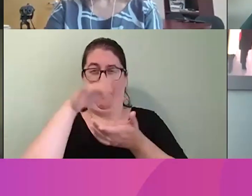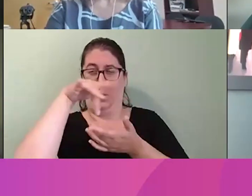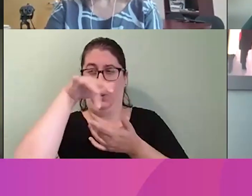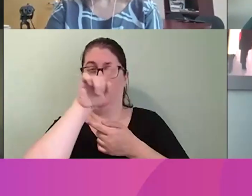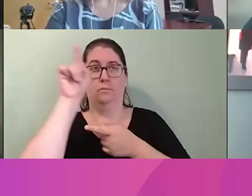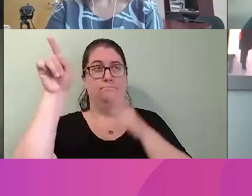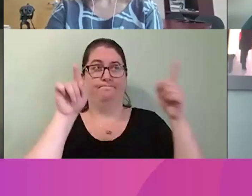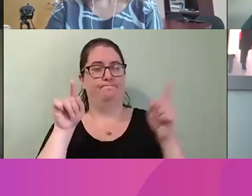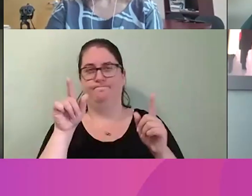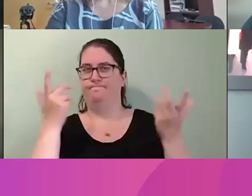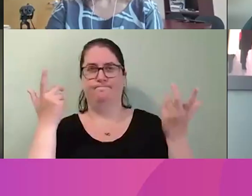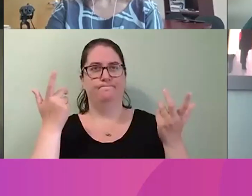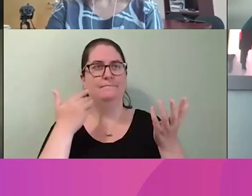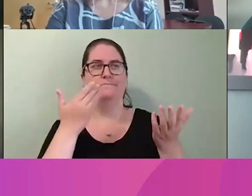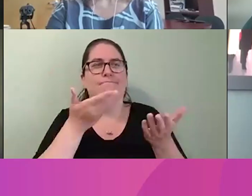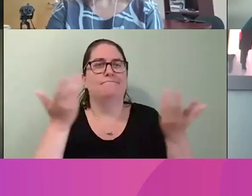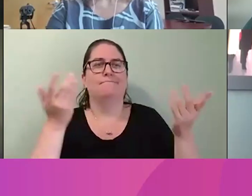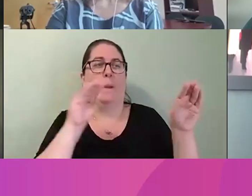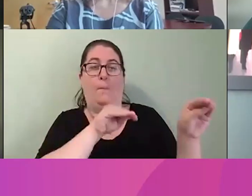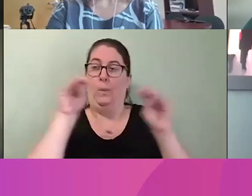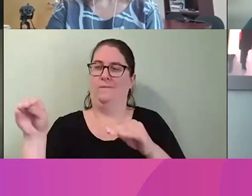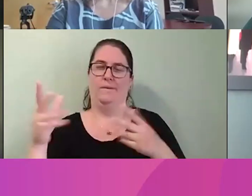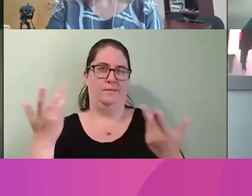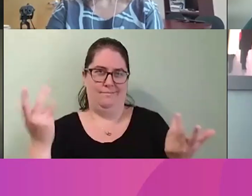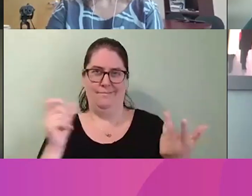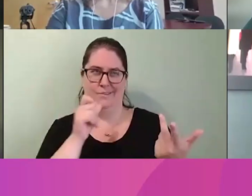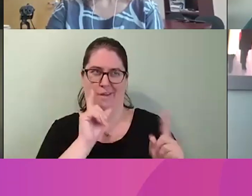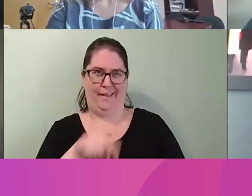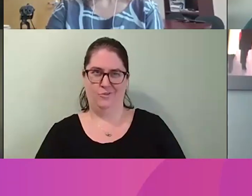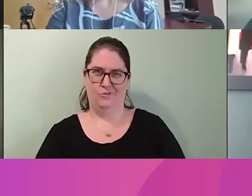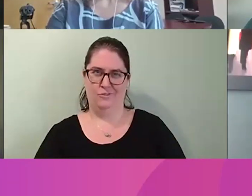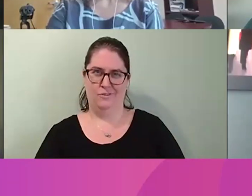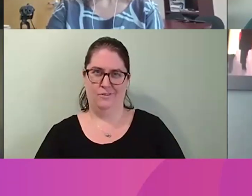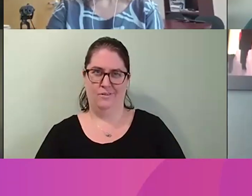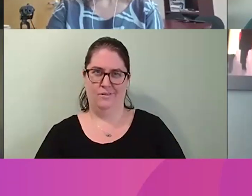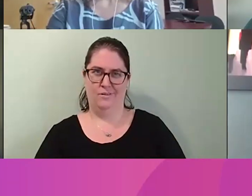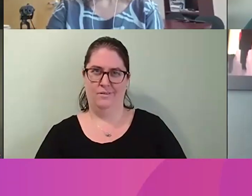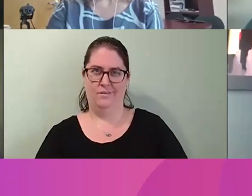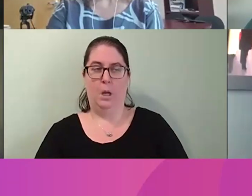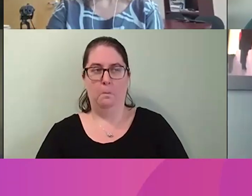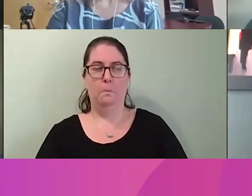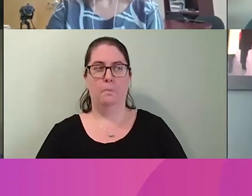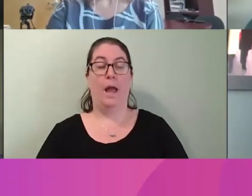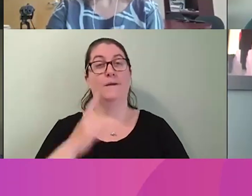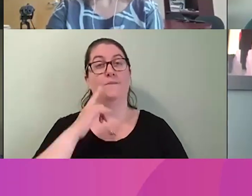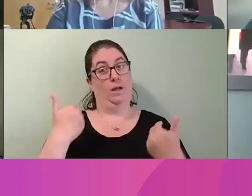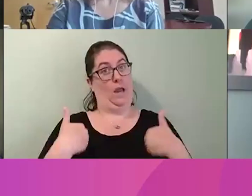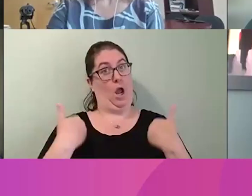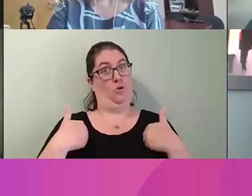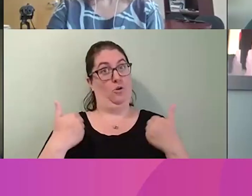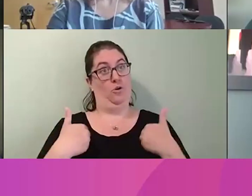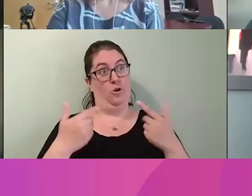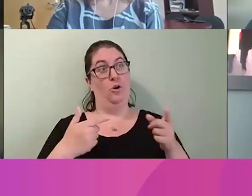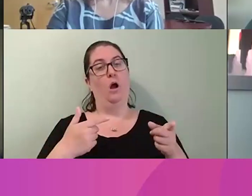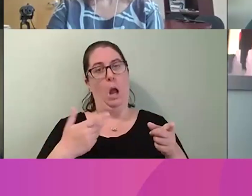work. But that's a different approach, I think, than a lot of times with working with younger people. It's just getting them out